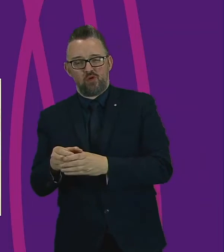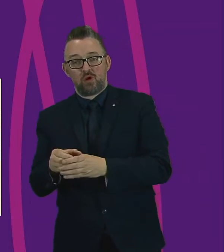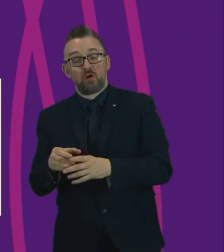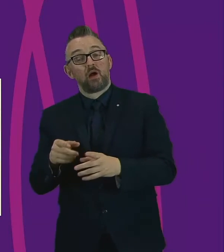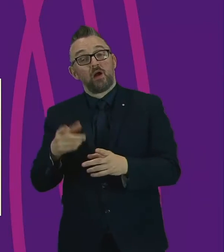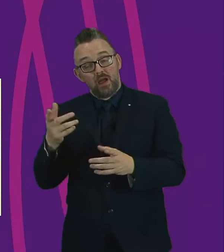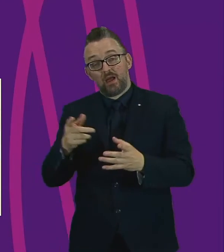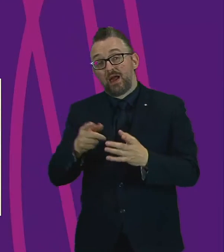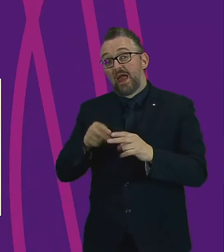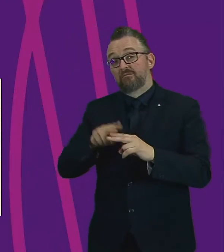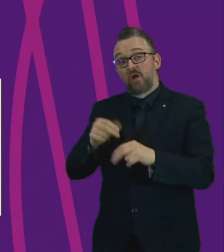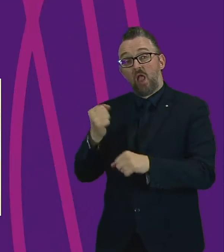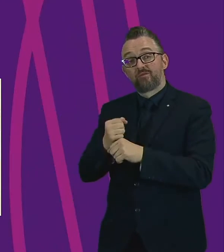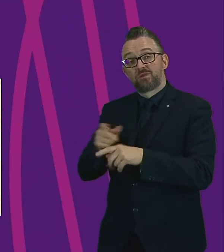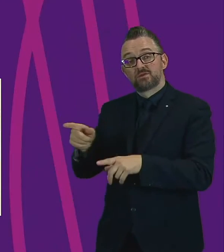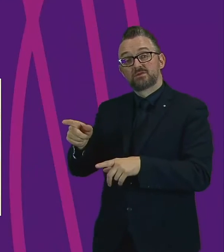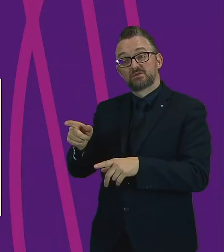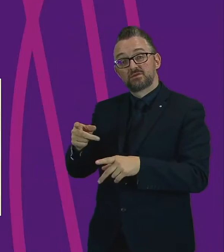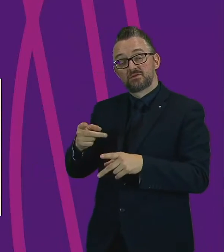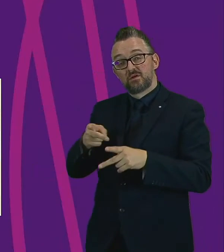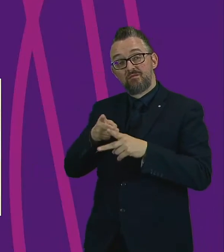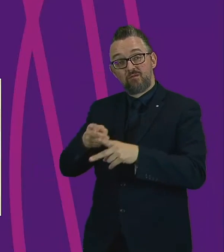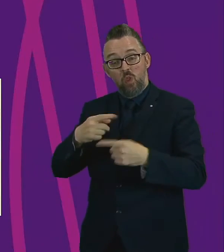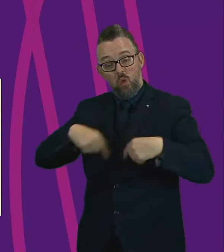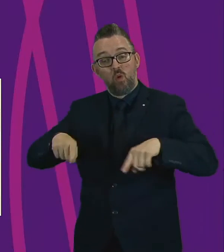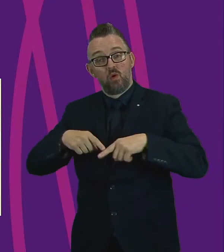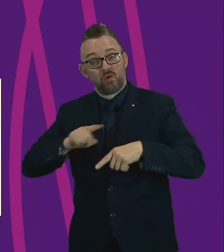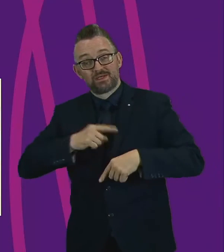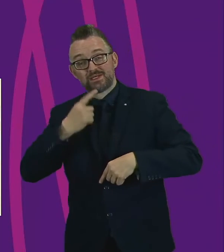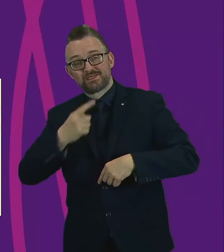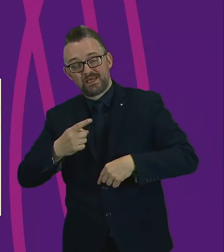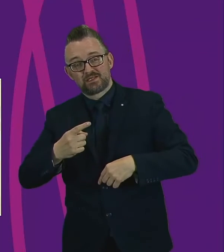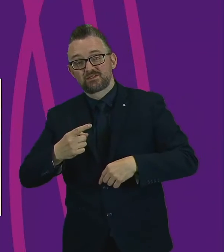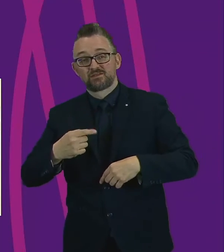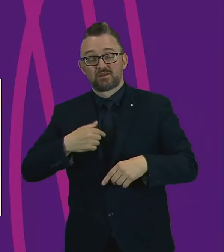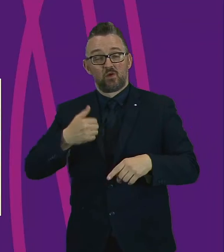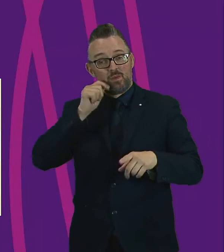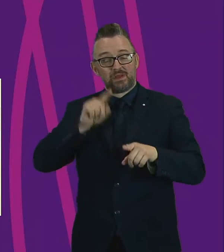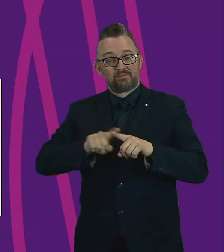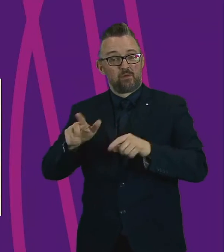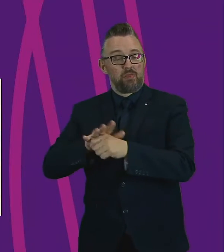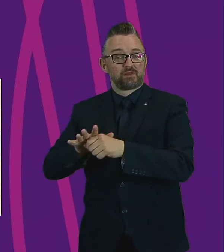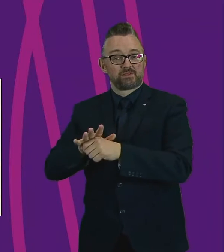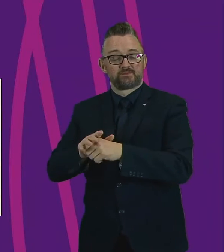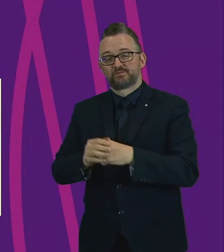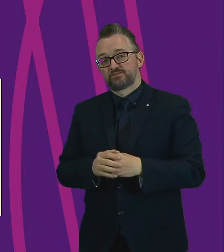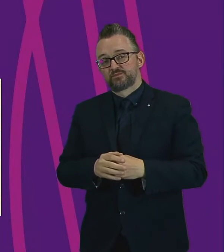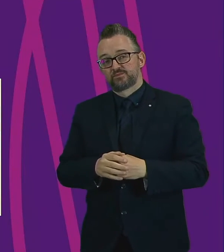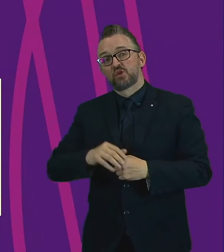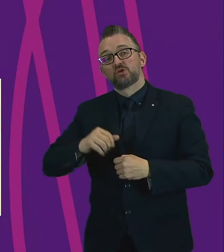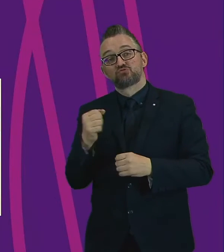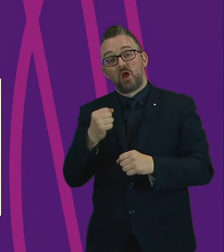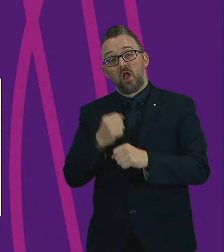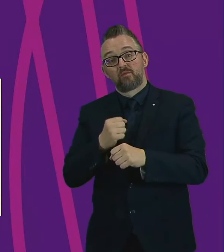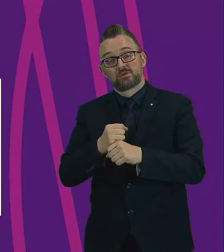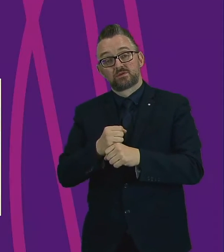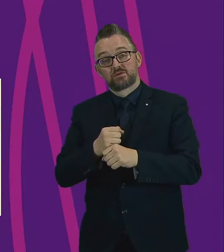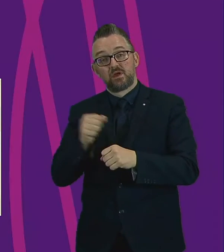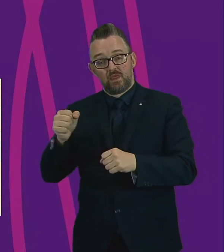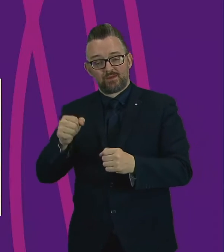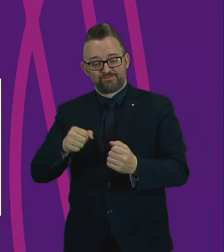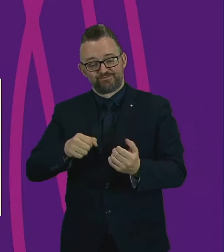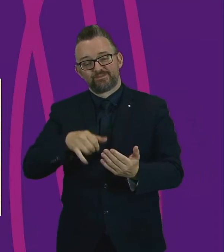heed, we would not have been in such a place going into this pandemic. The Scottish Government's State of the Economy